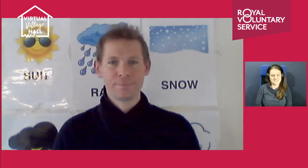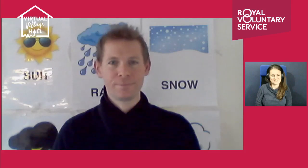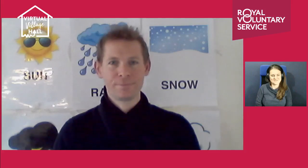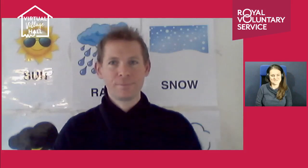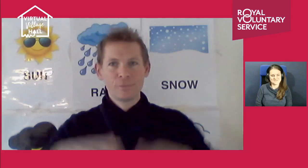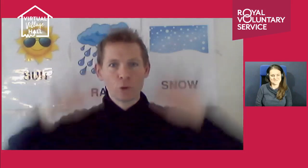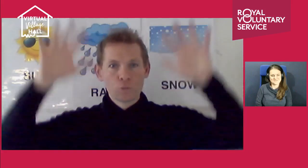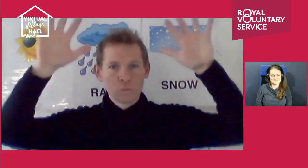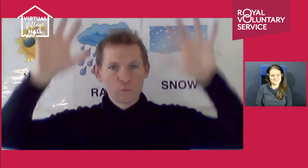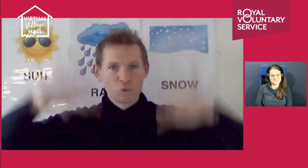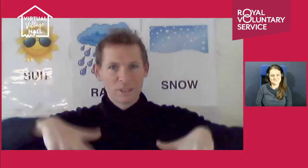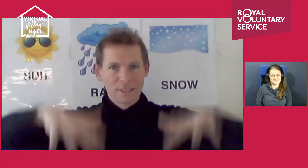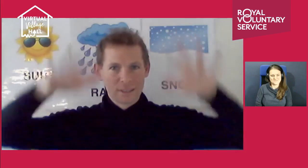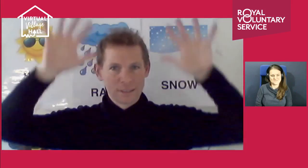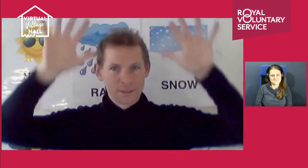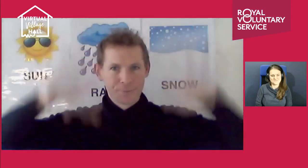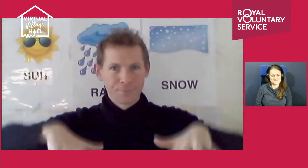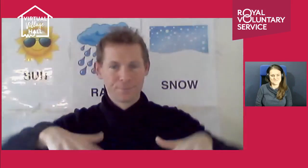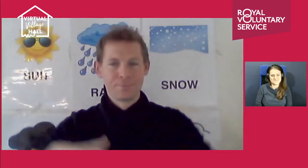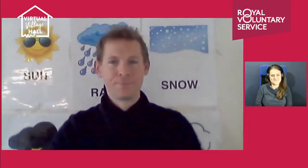sun,